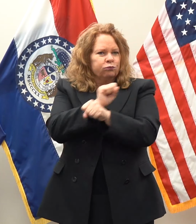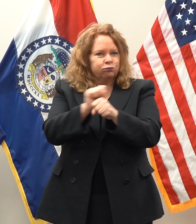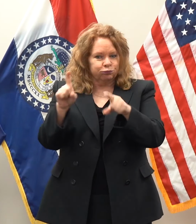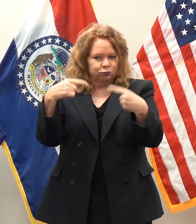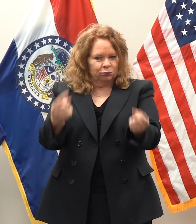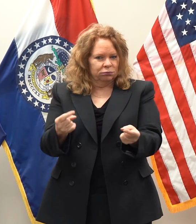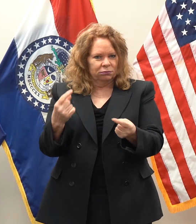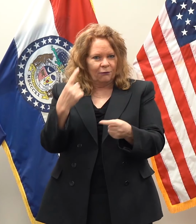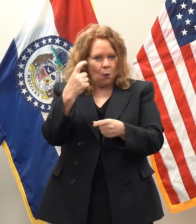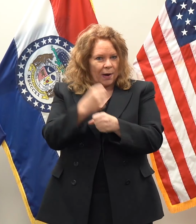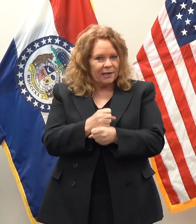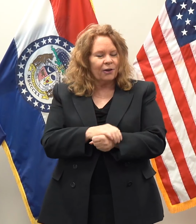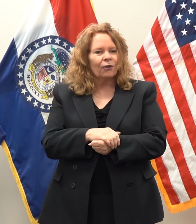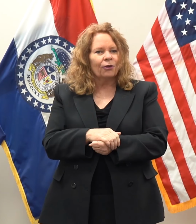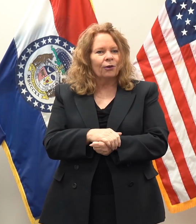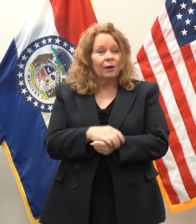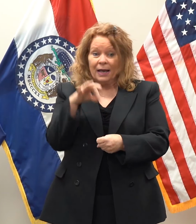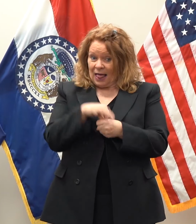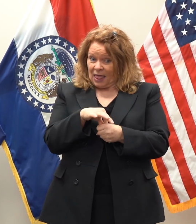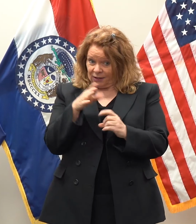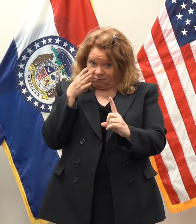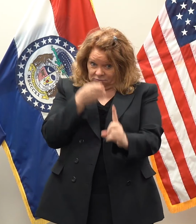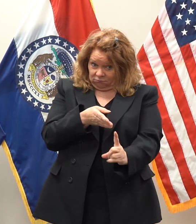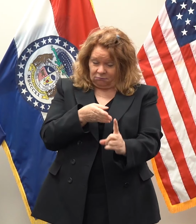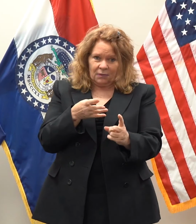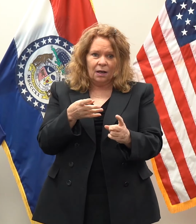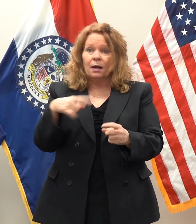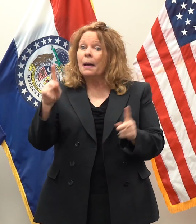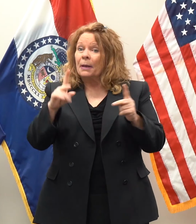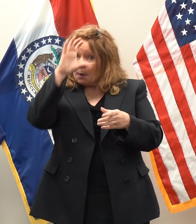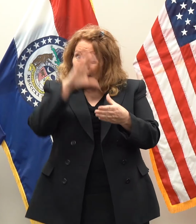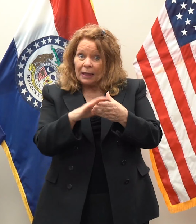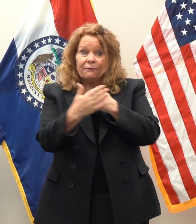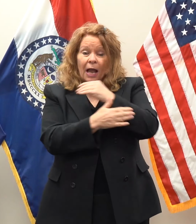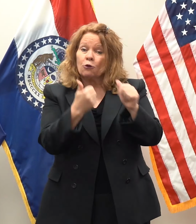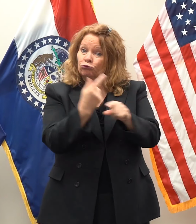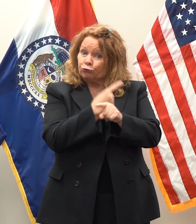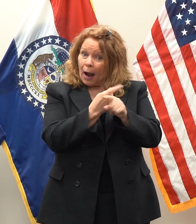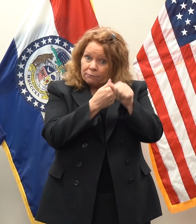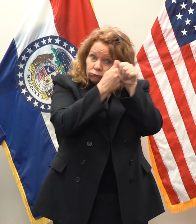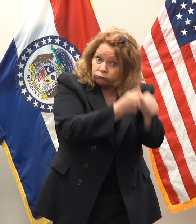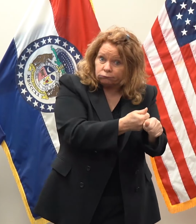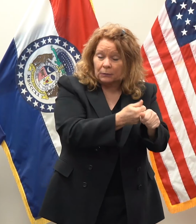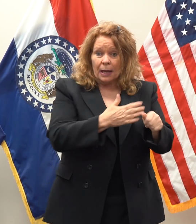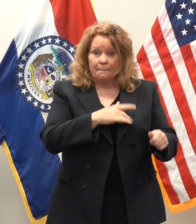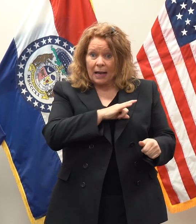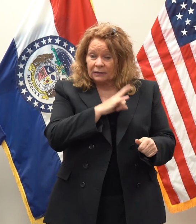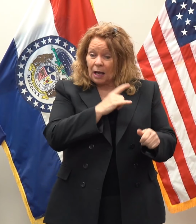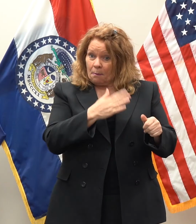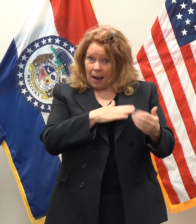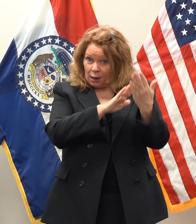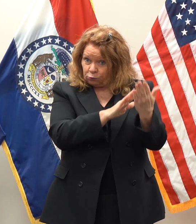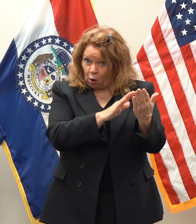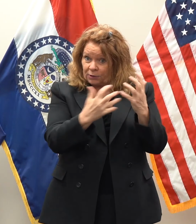over the past year. This election in the end is about whether or not folks believe that the county is going in the right direction, and they believe that my style and approach